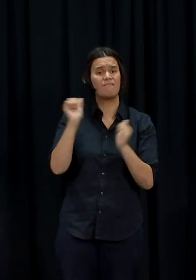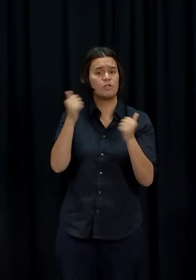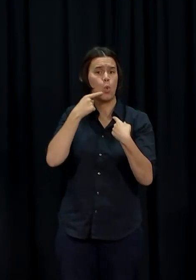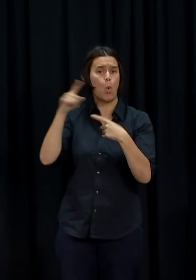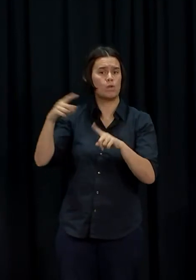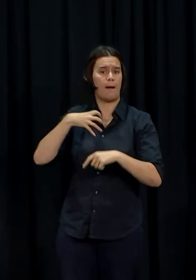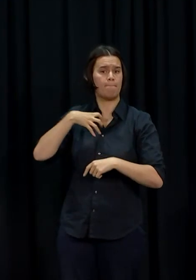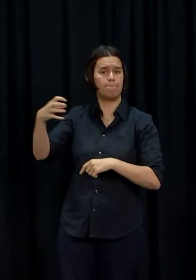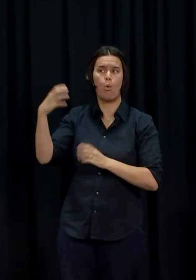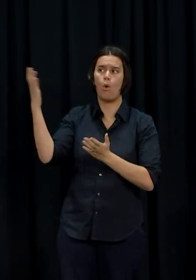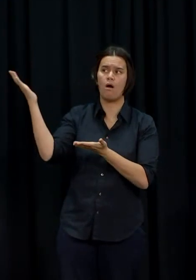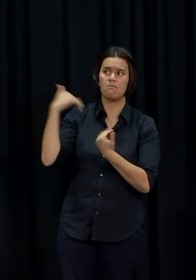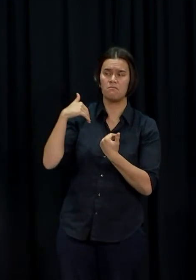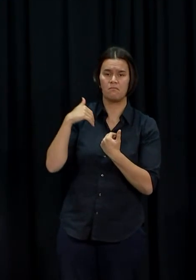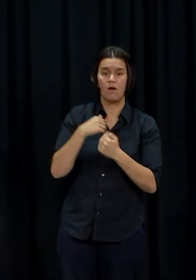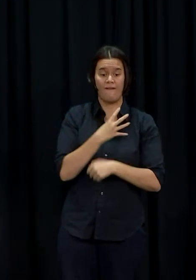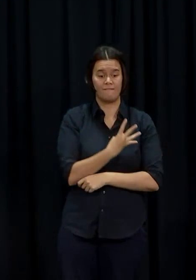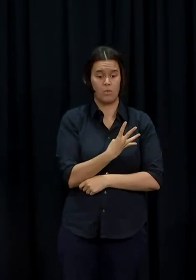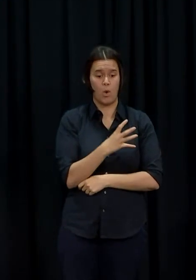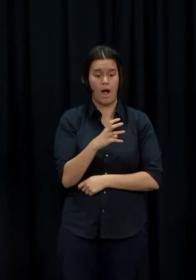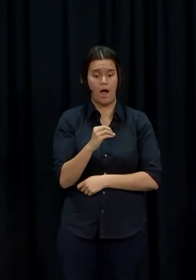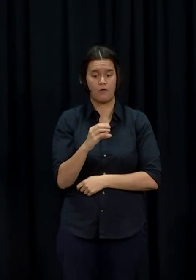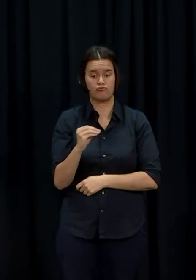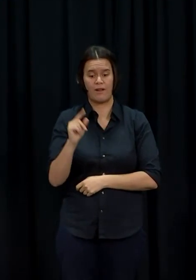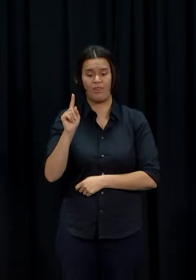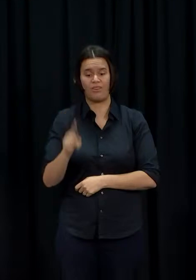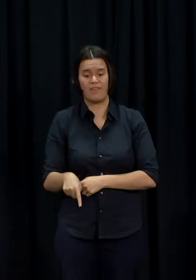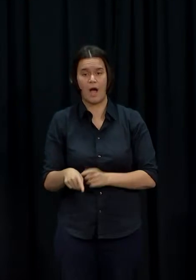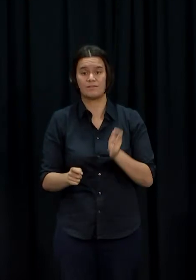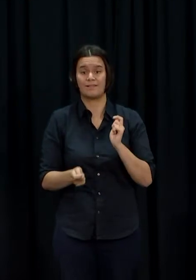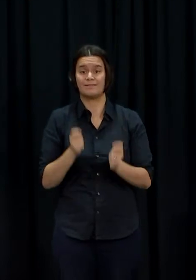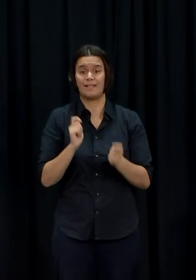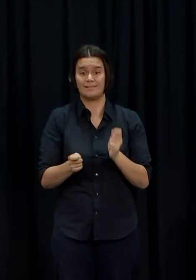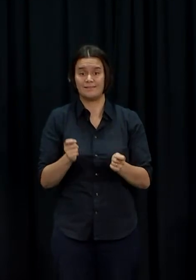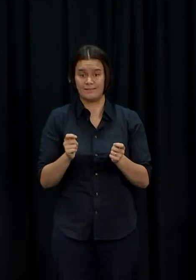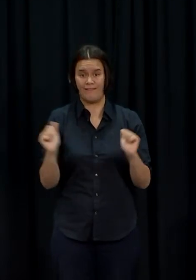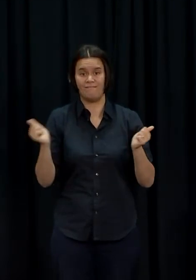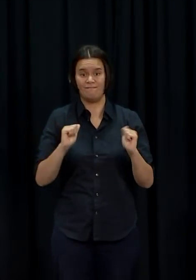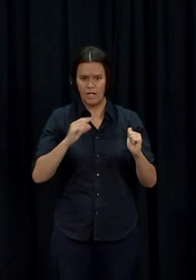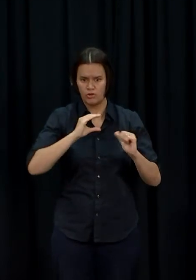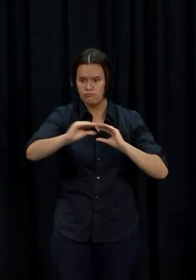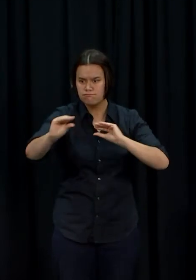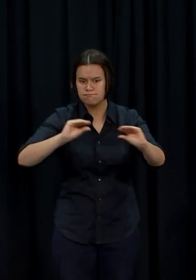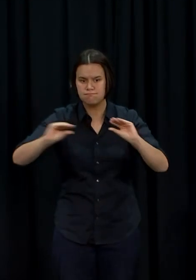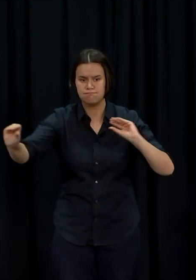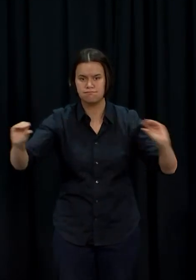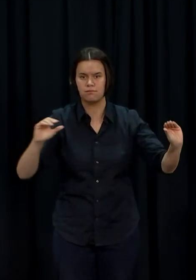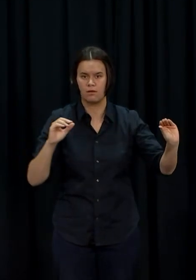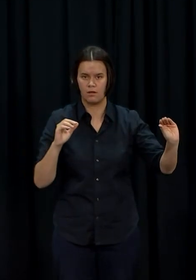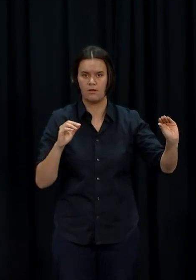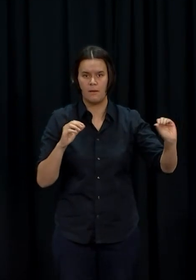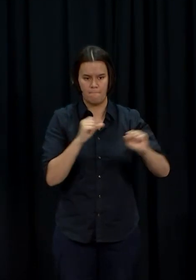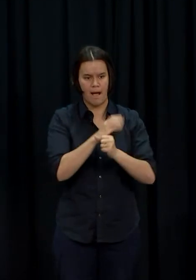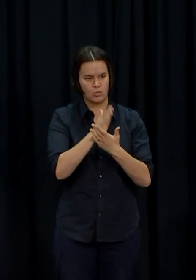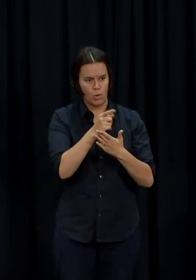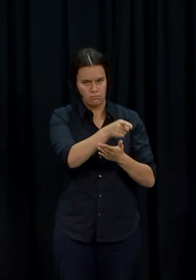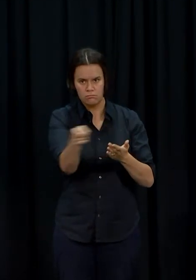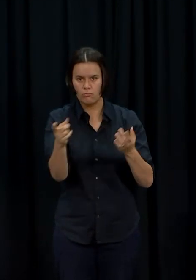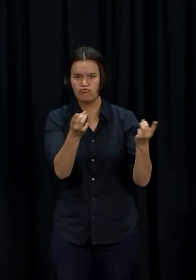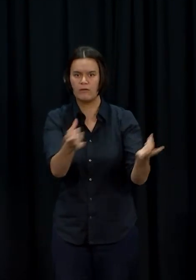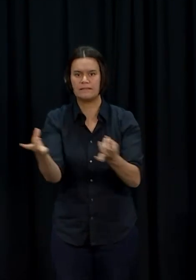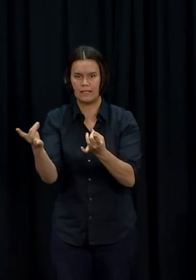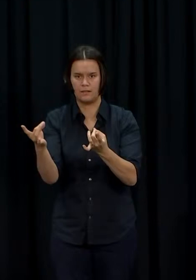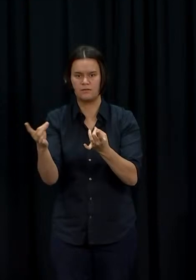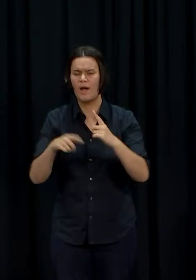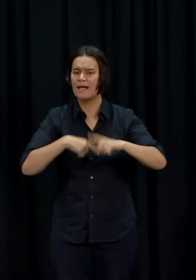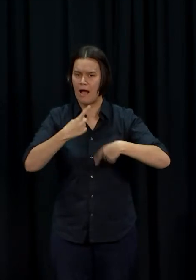over this last weekend, 400,000 tests were pushed out to our community providers to get them ready for these next phases. Okay. Jenna, and then... guarantee that